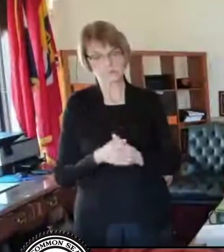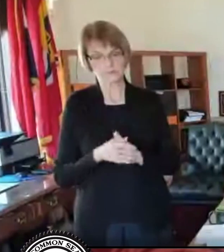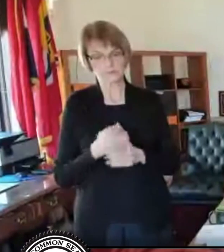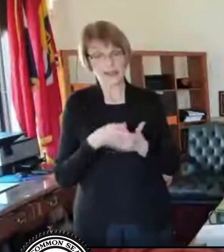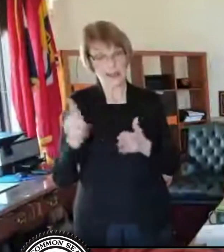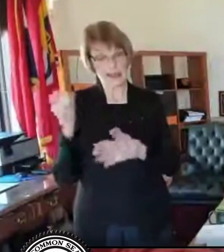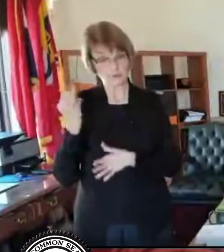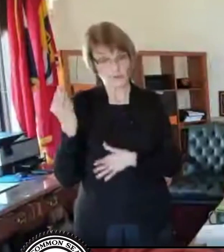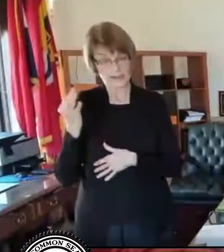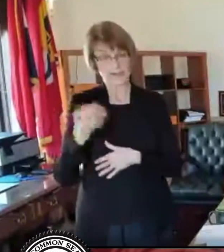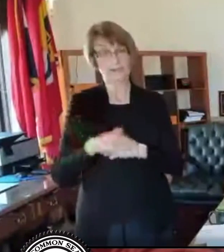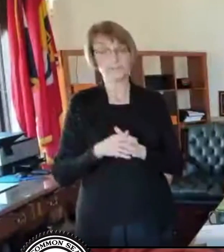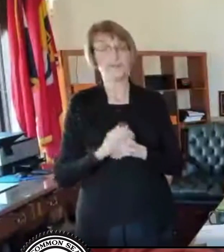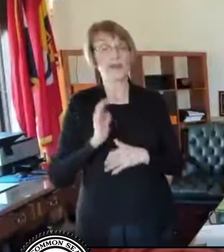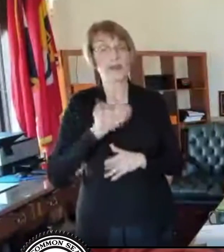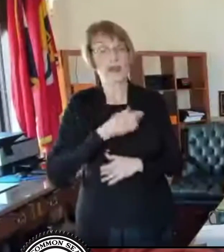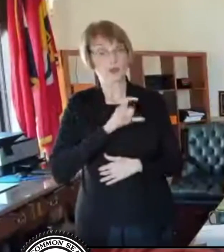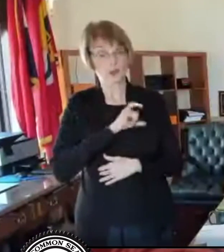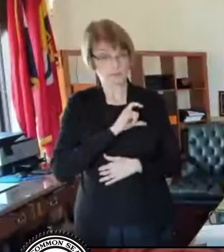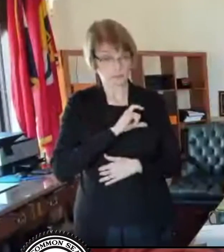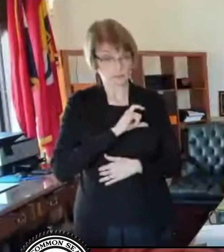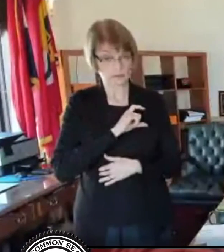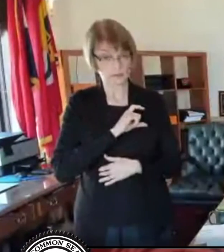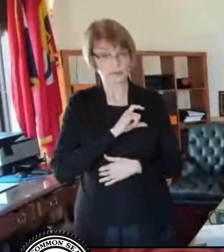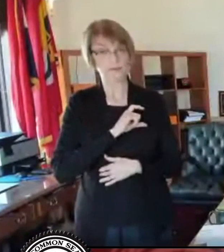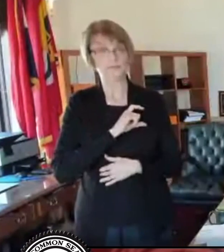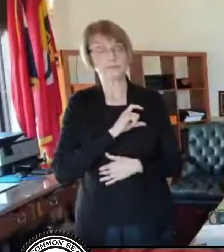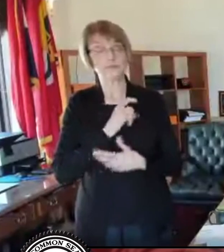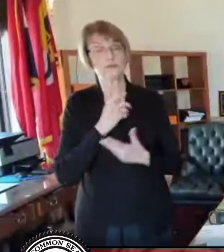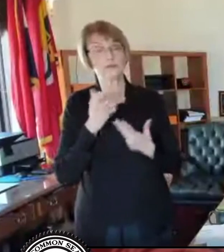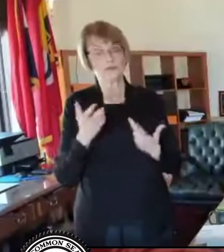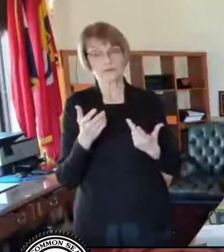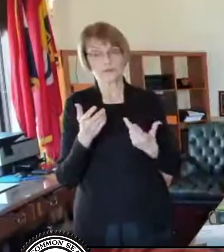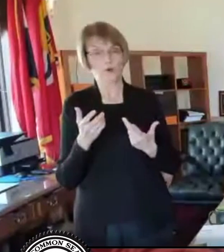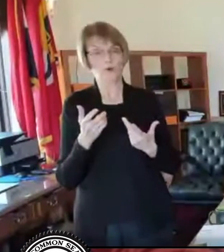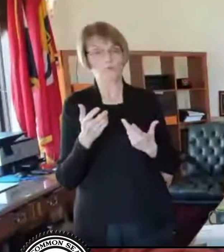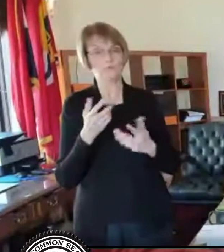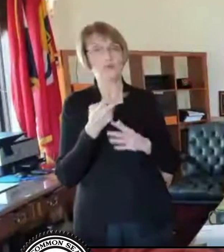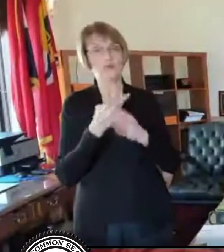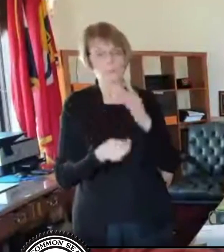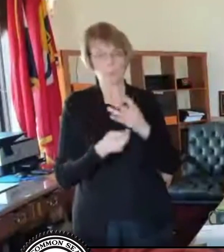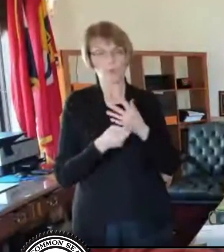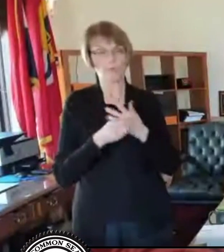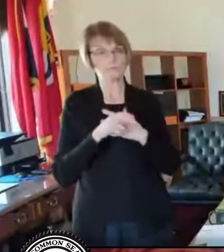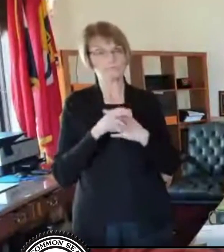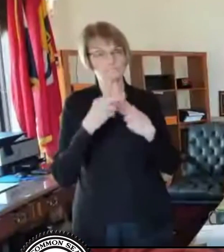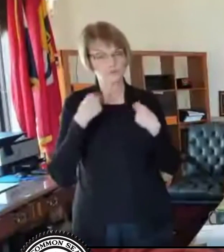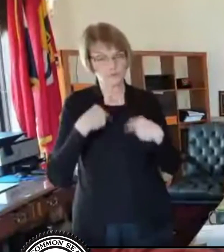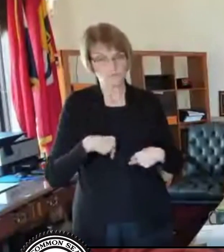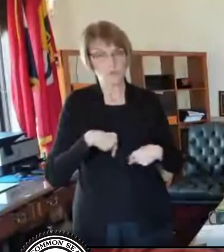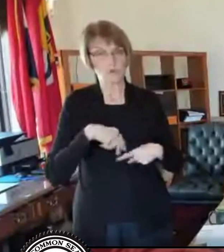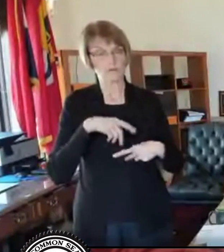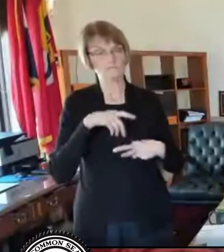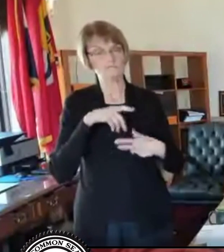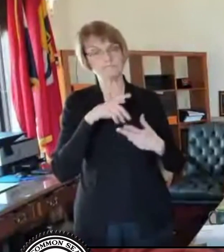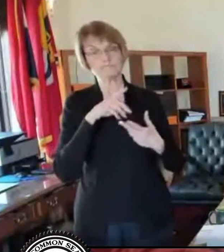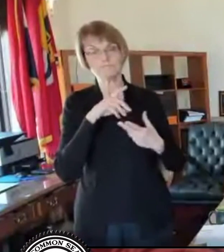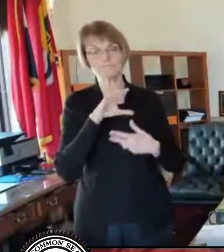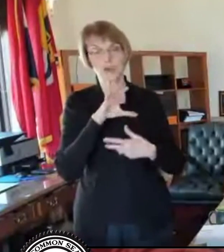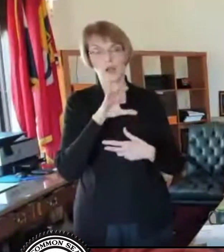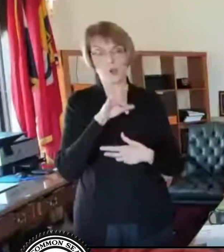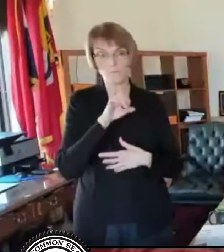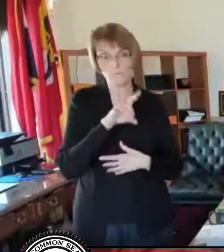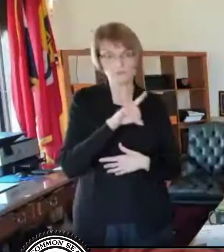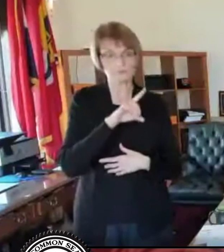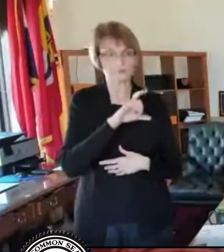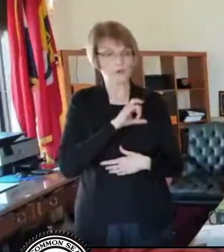department, both uniformed commissioned officers as well as civilians, last week was the first